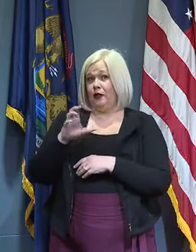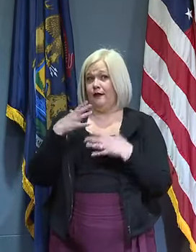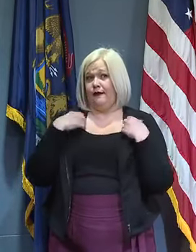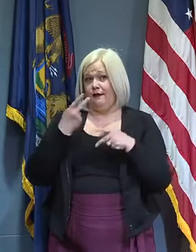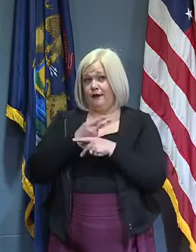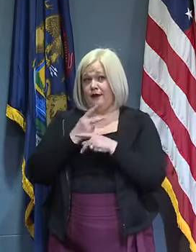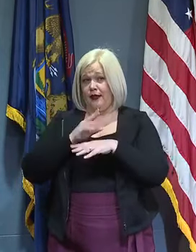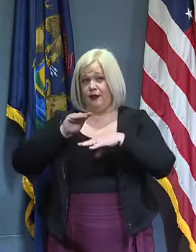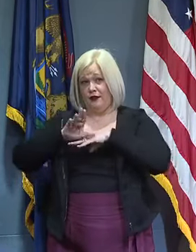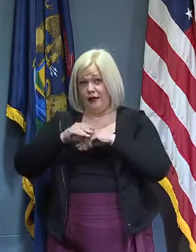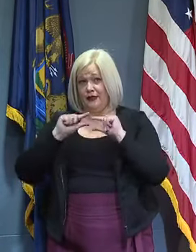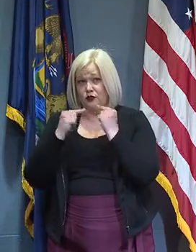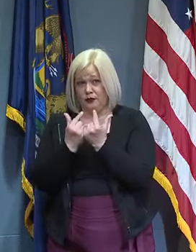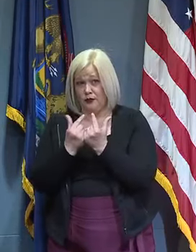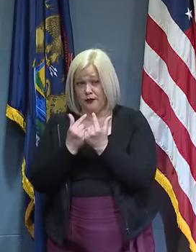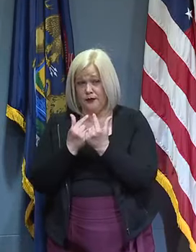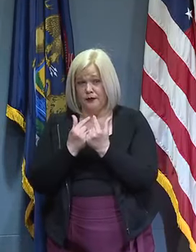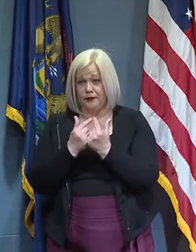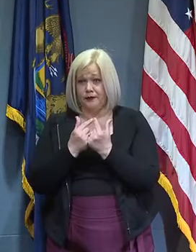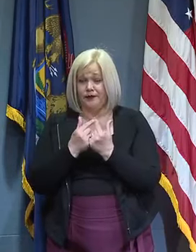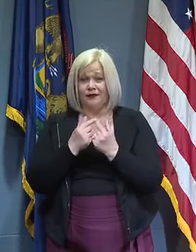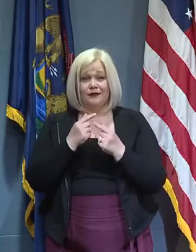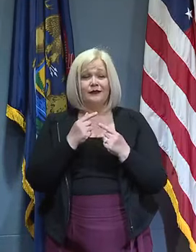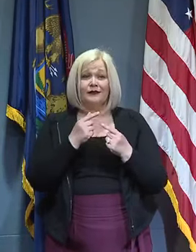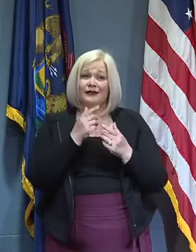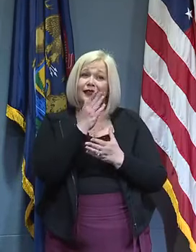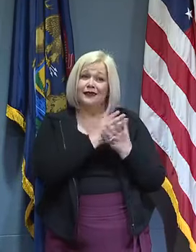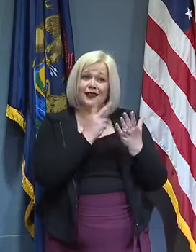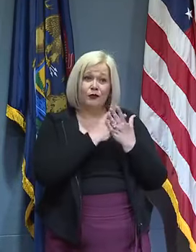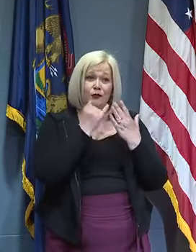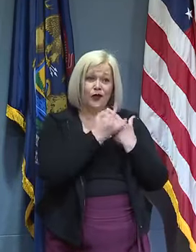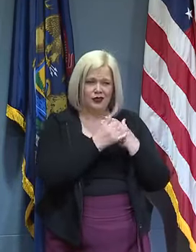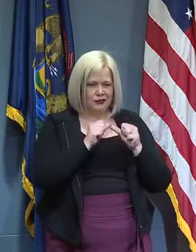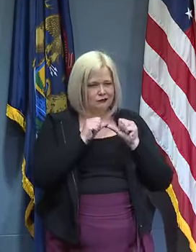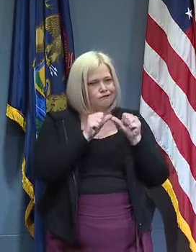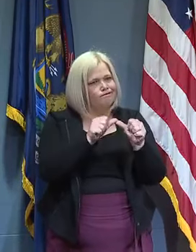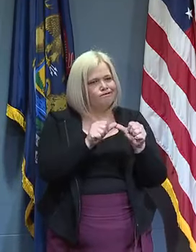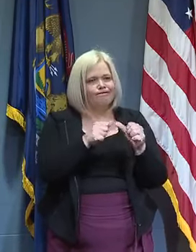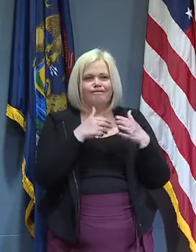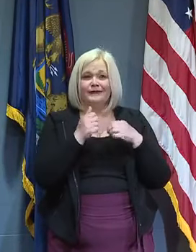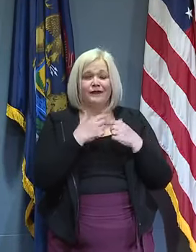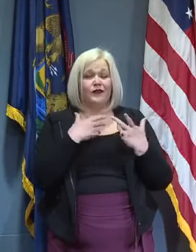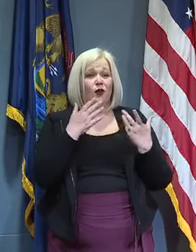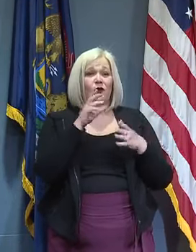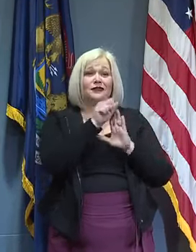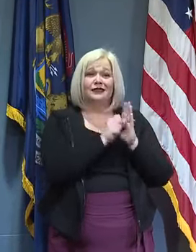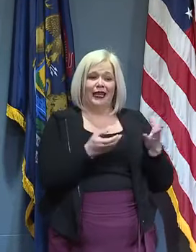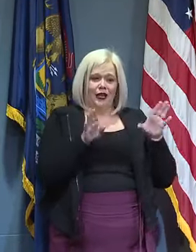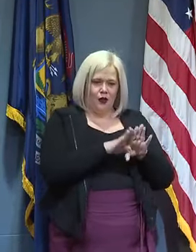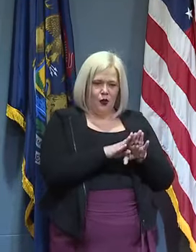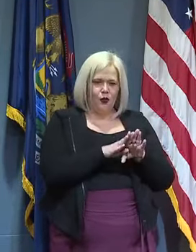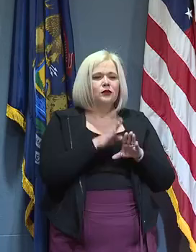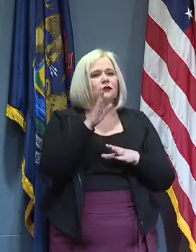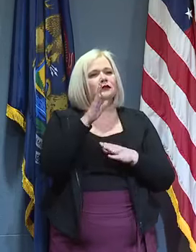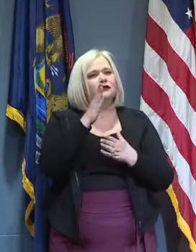Group. There are projects that were essential and remained open during this health crisis, and the practices successfully used on those